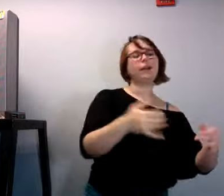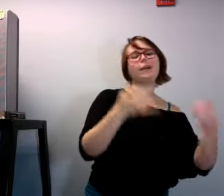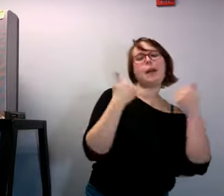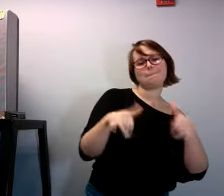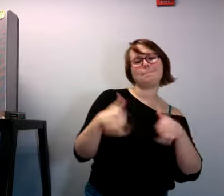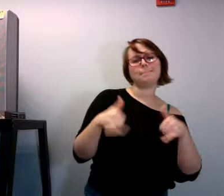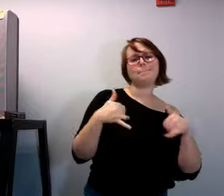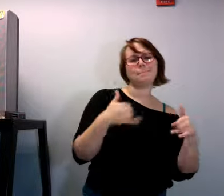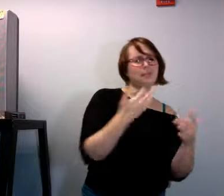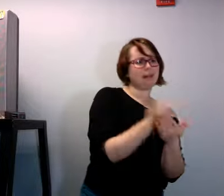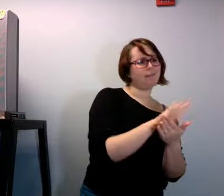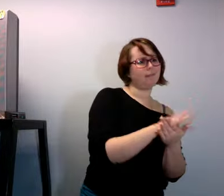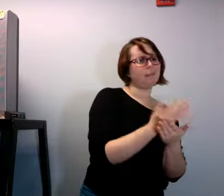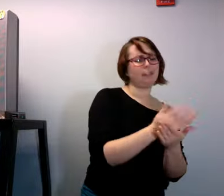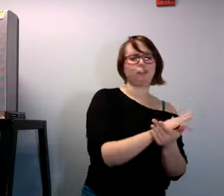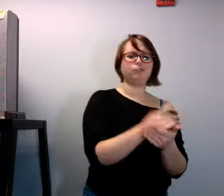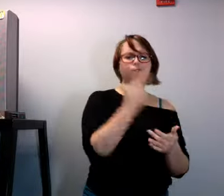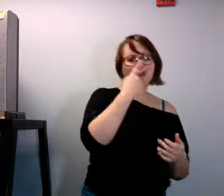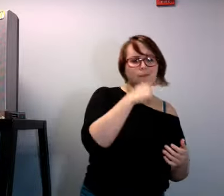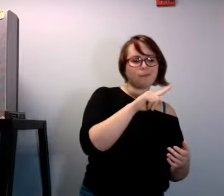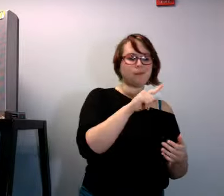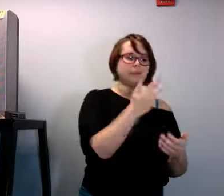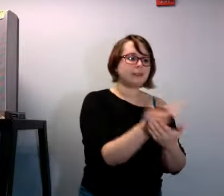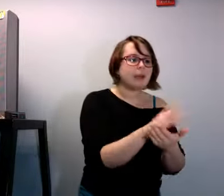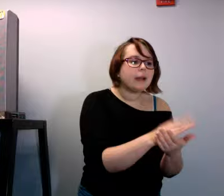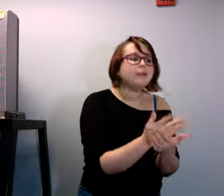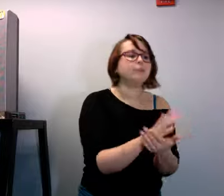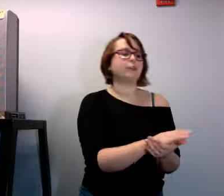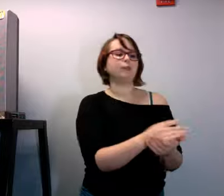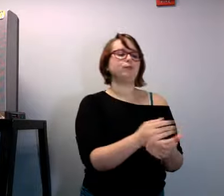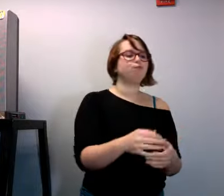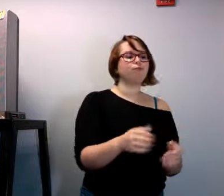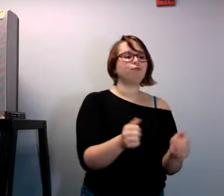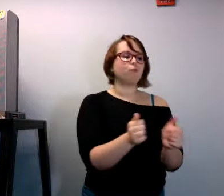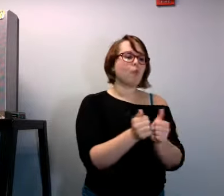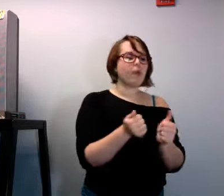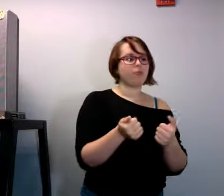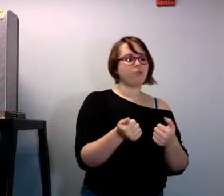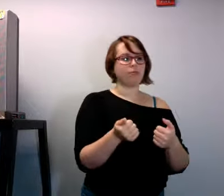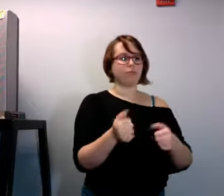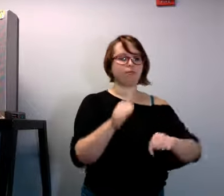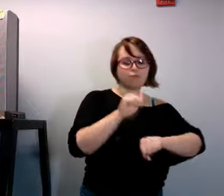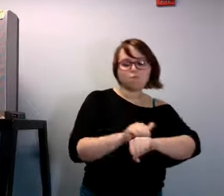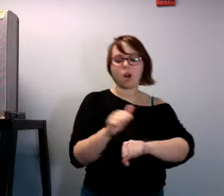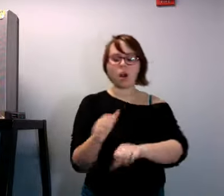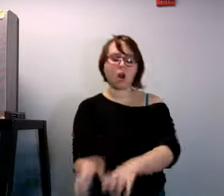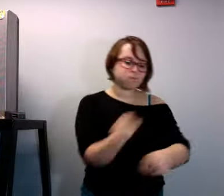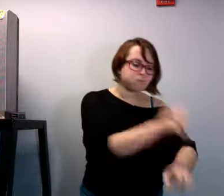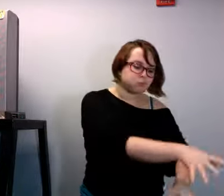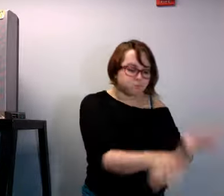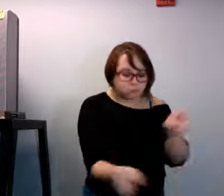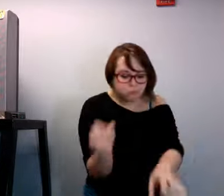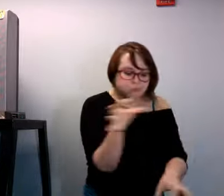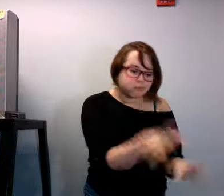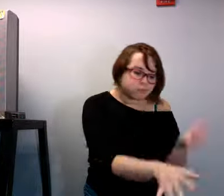smaller rocks and put them in another pot, and those would be my potatoes. And then I would mix some mud with water, and that would be my